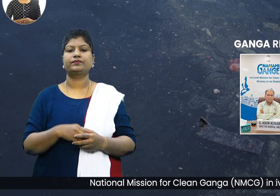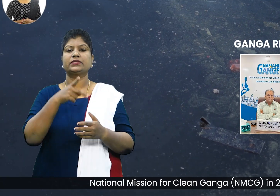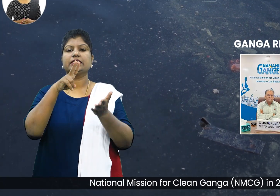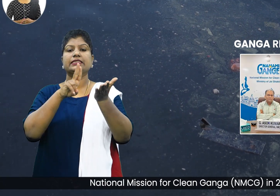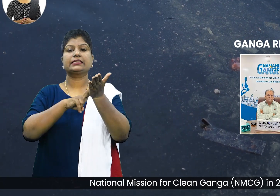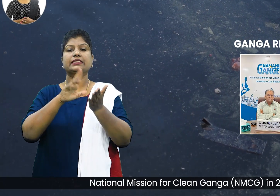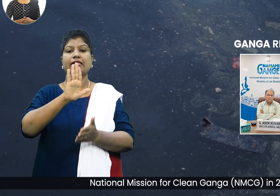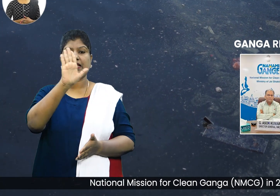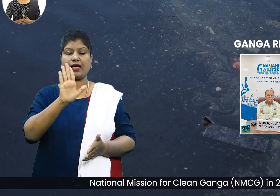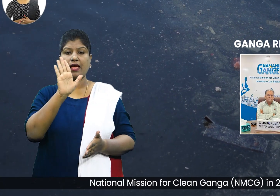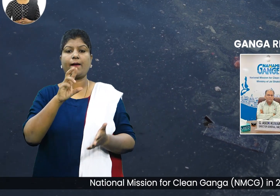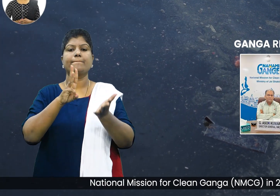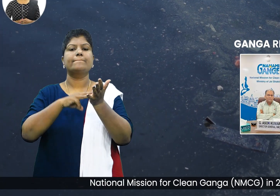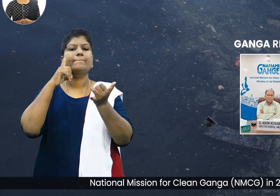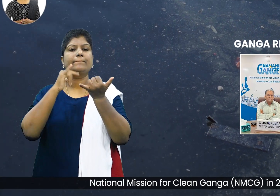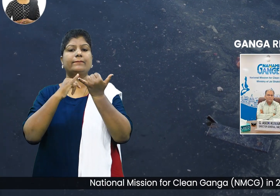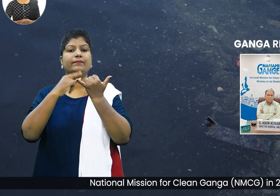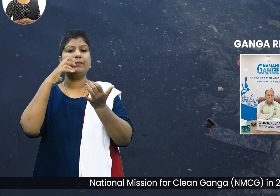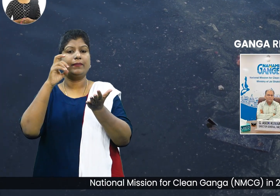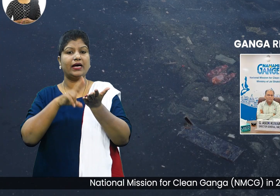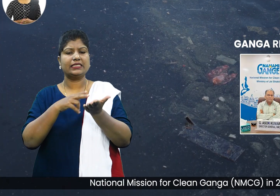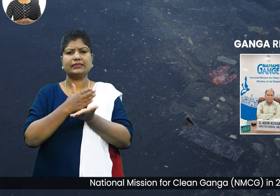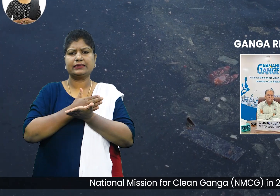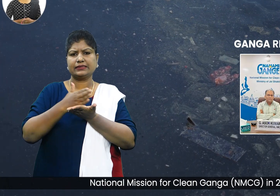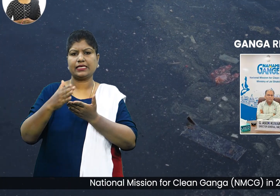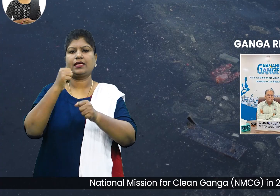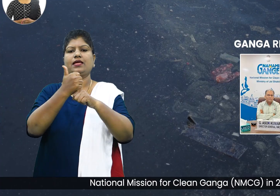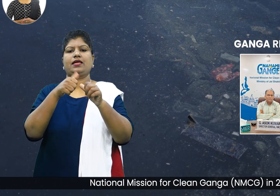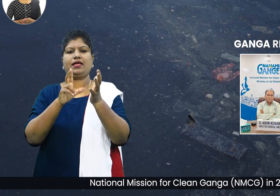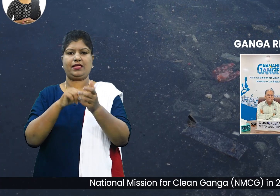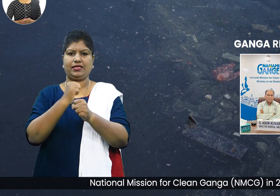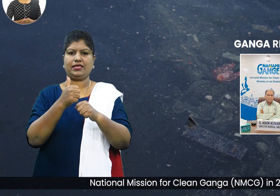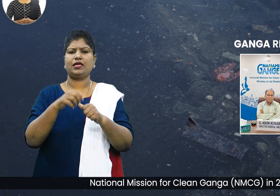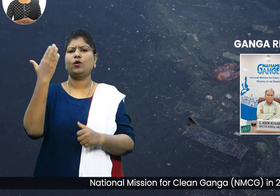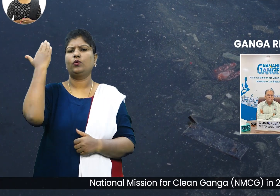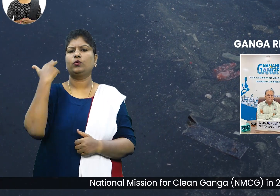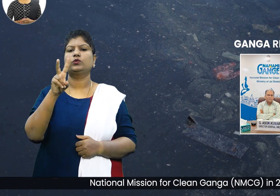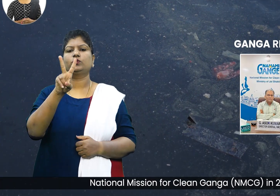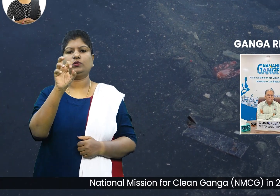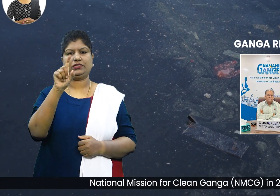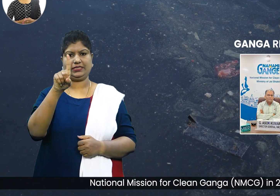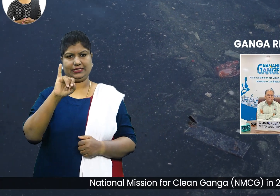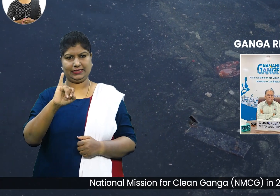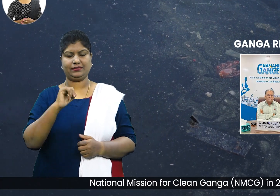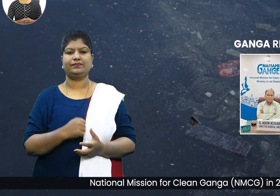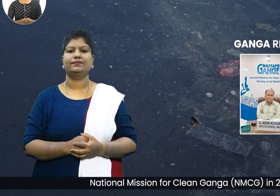National Mission for Clean Ganga in 2016.